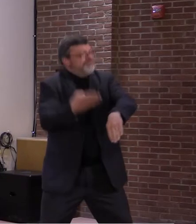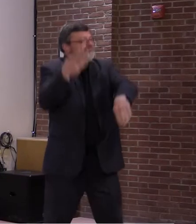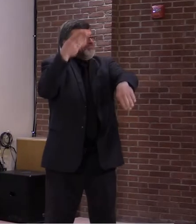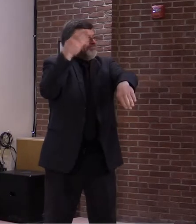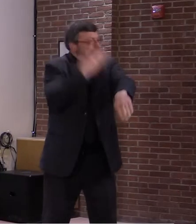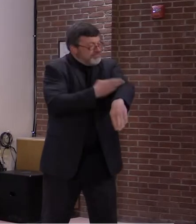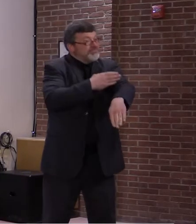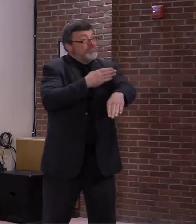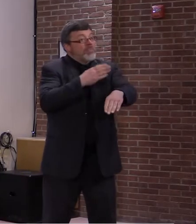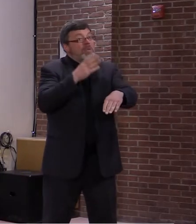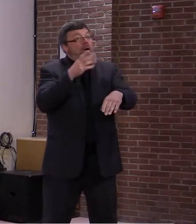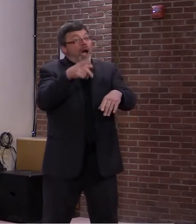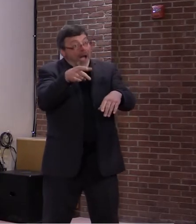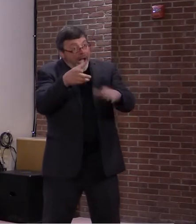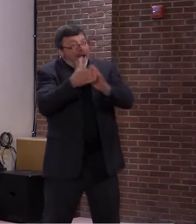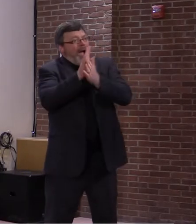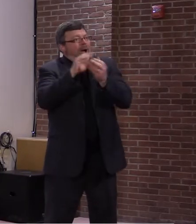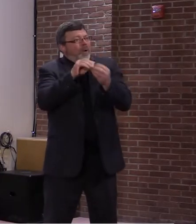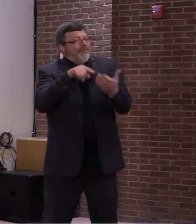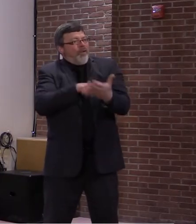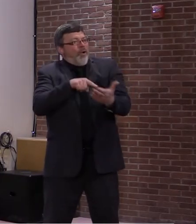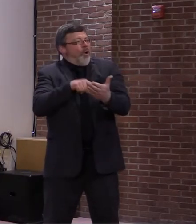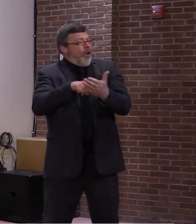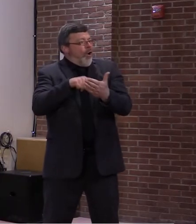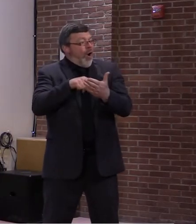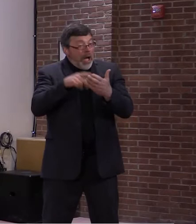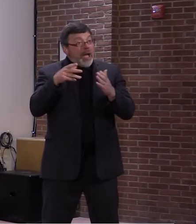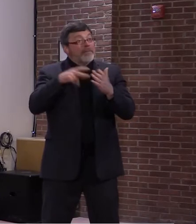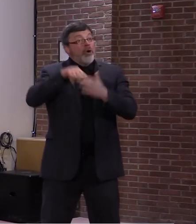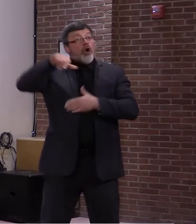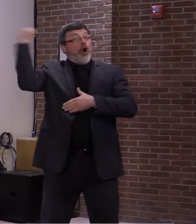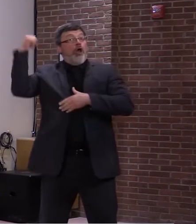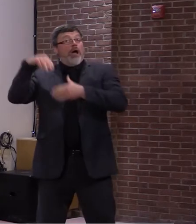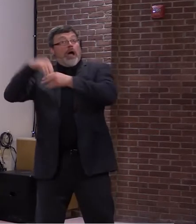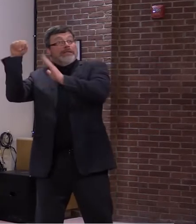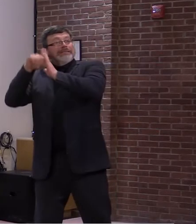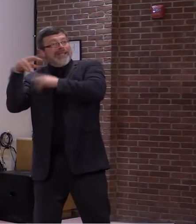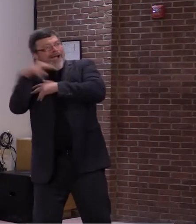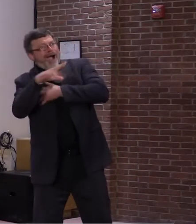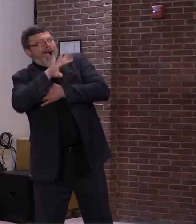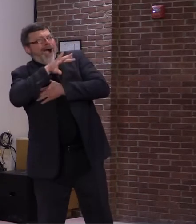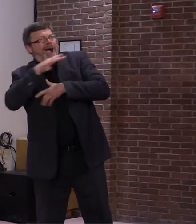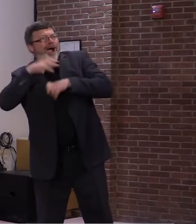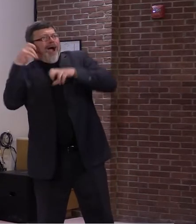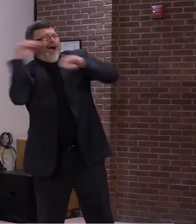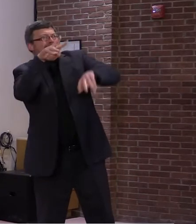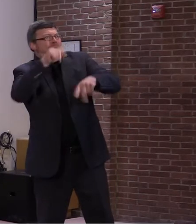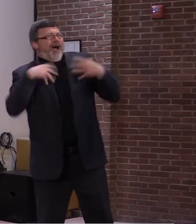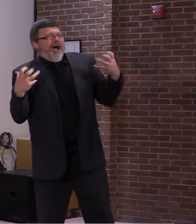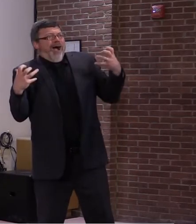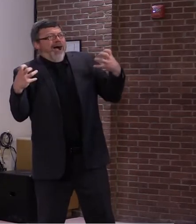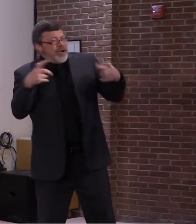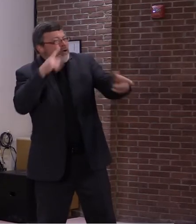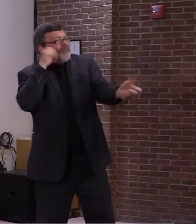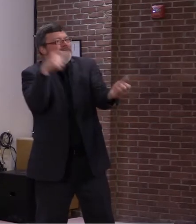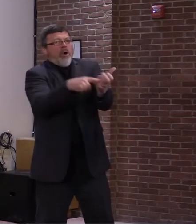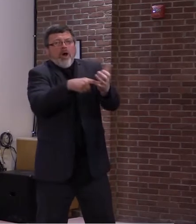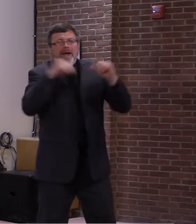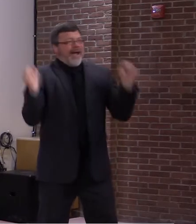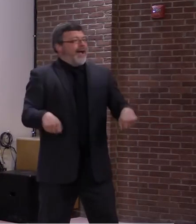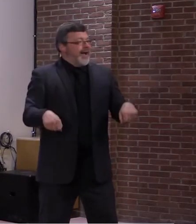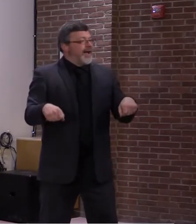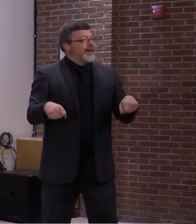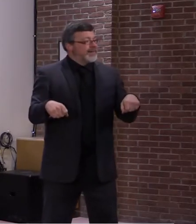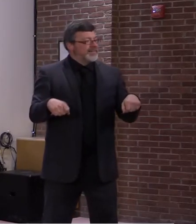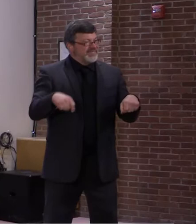to live and do business. We hope the legislature will work to fund this once-in-a-generation opportunity for our state, rather